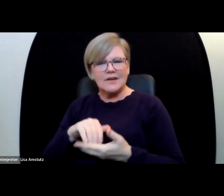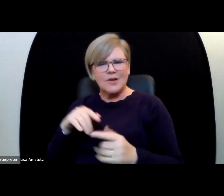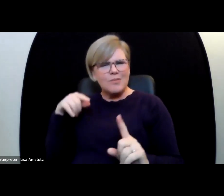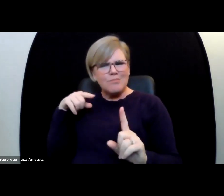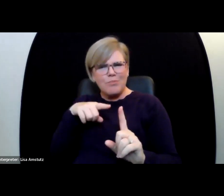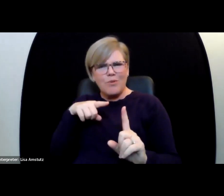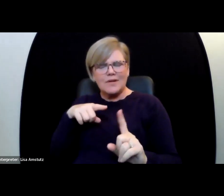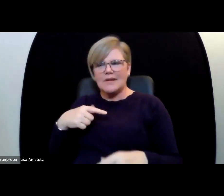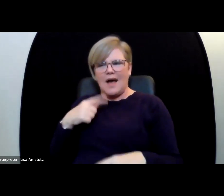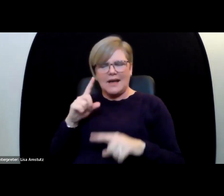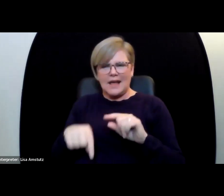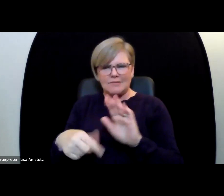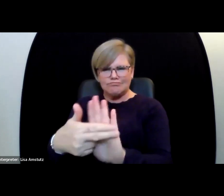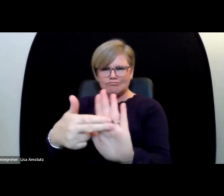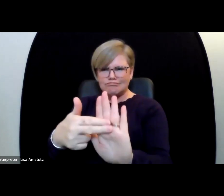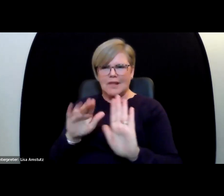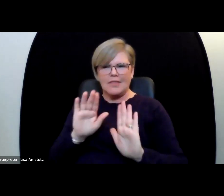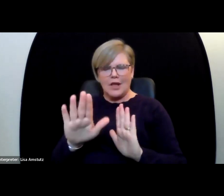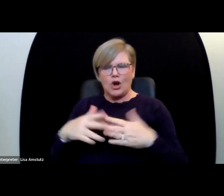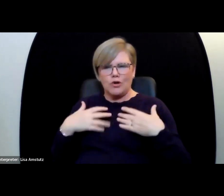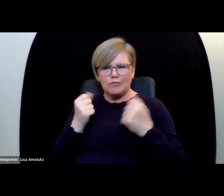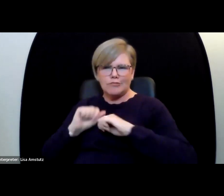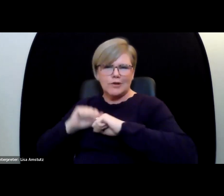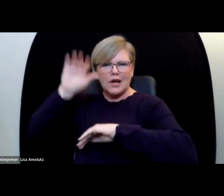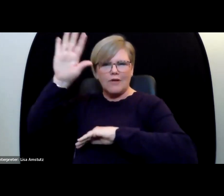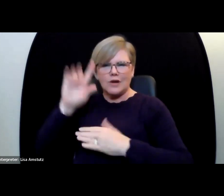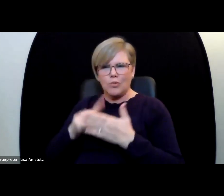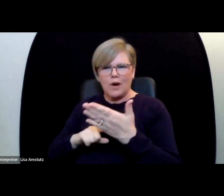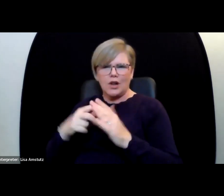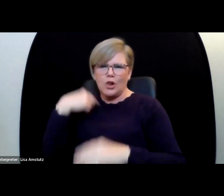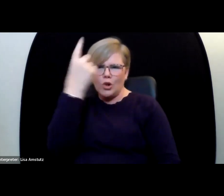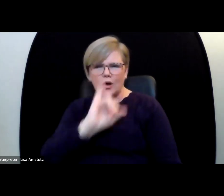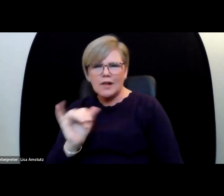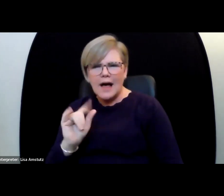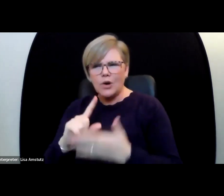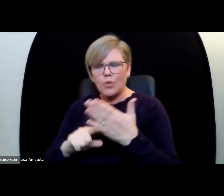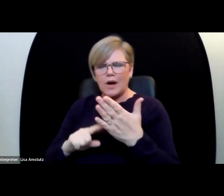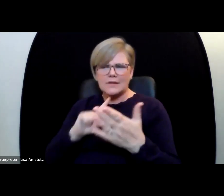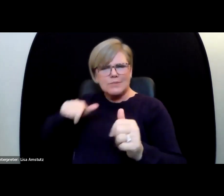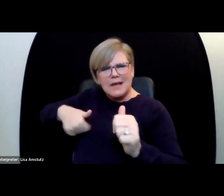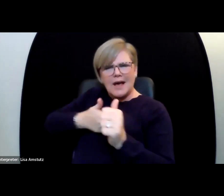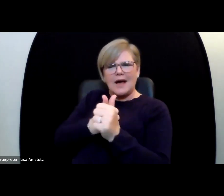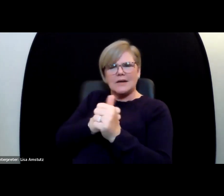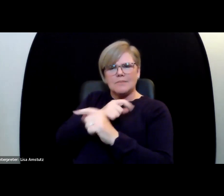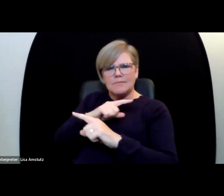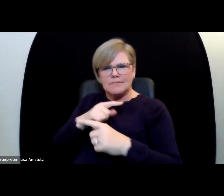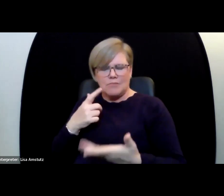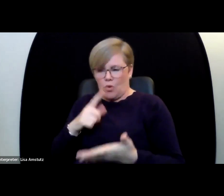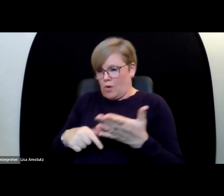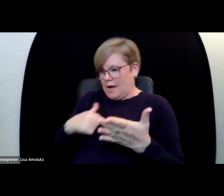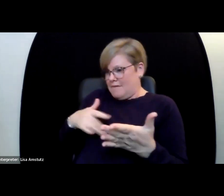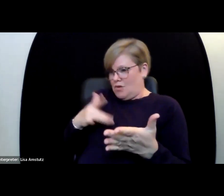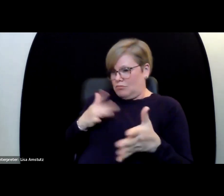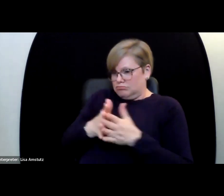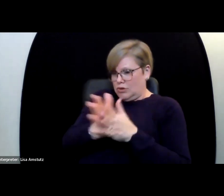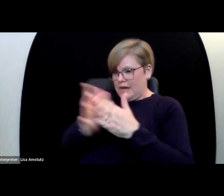can't dictate what their recovery is and what their recovery is about. And what might motivate me, or what I would think would be motivating for them, may not be the